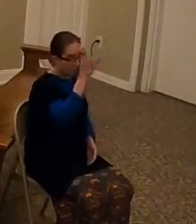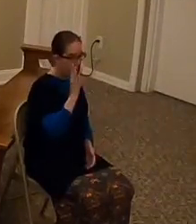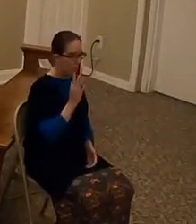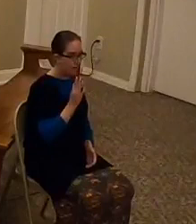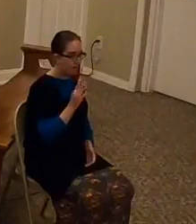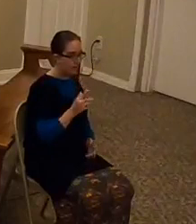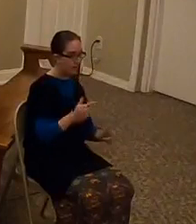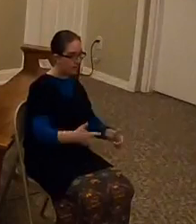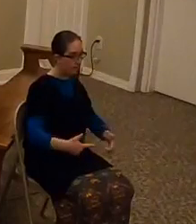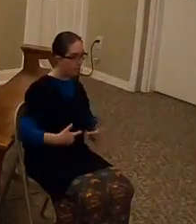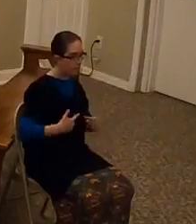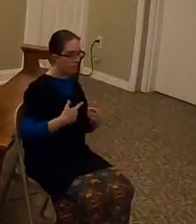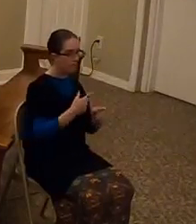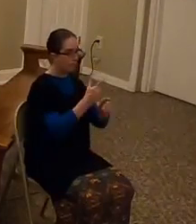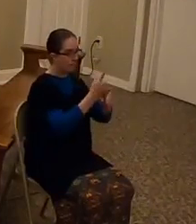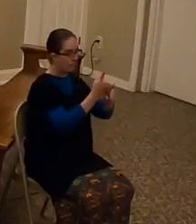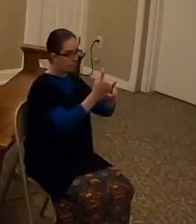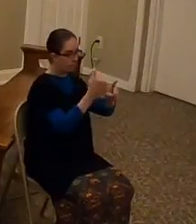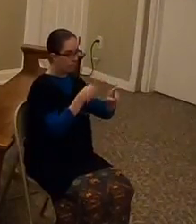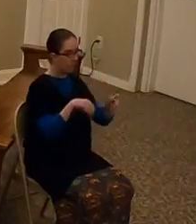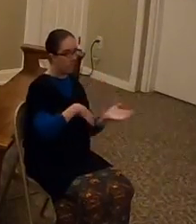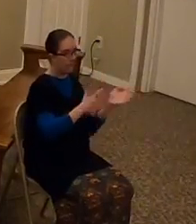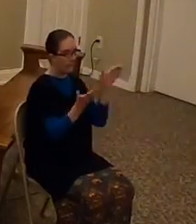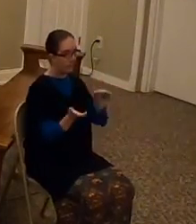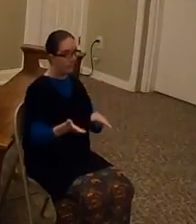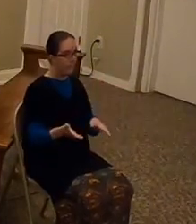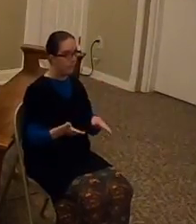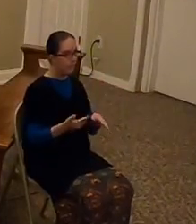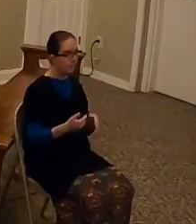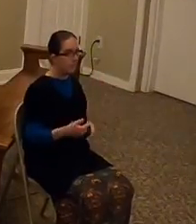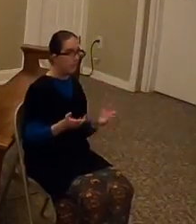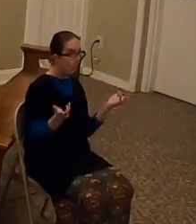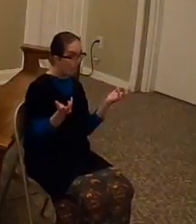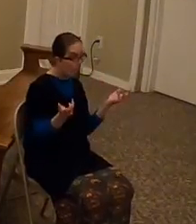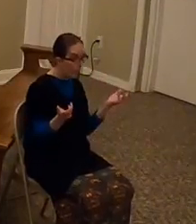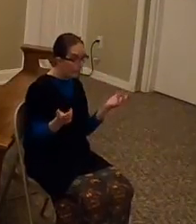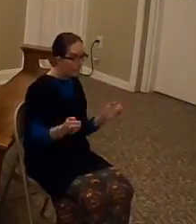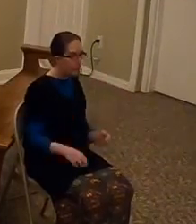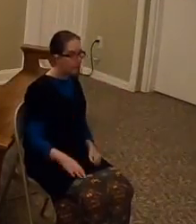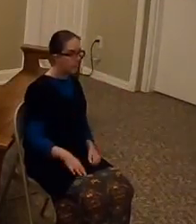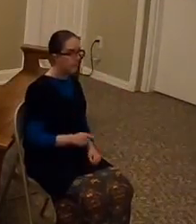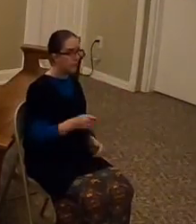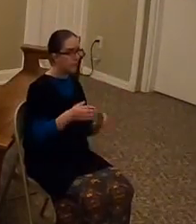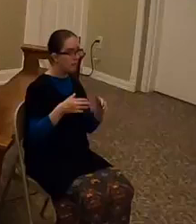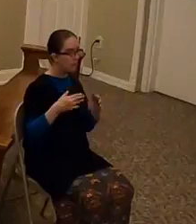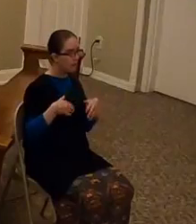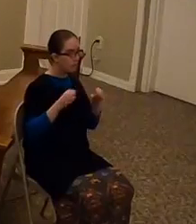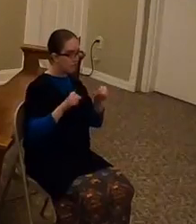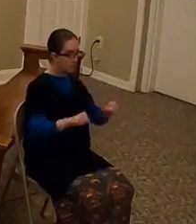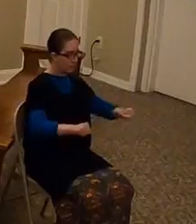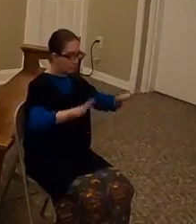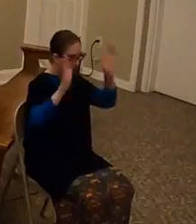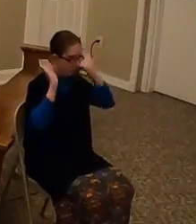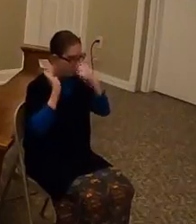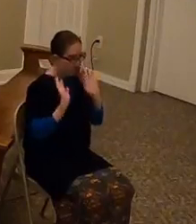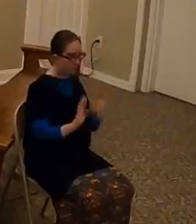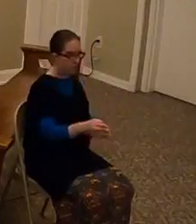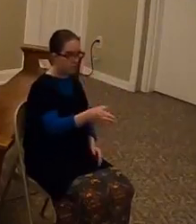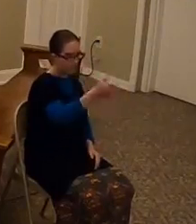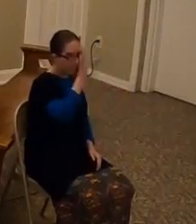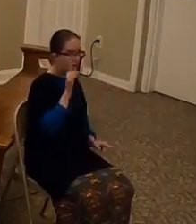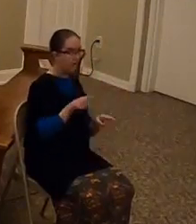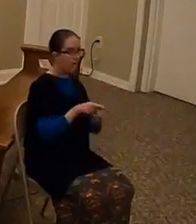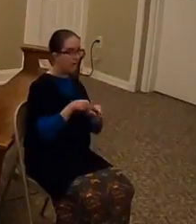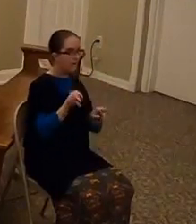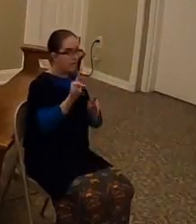those that are alive from the dead. What? Yield yourselves unto God as those that